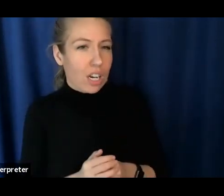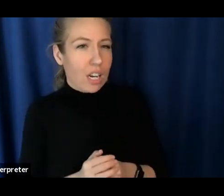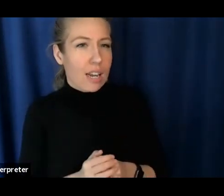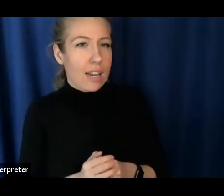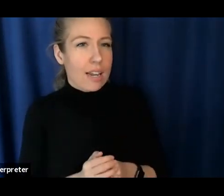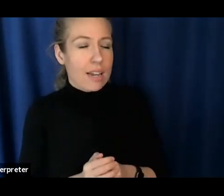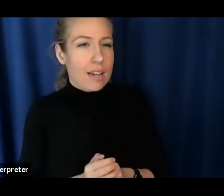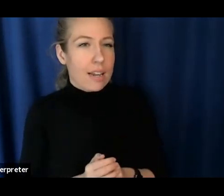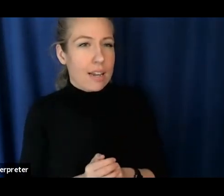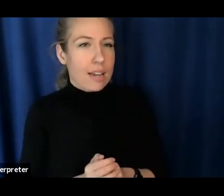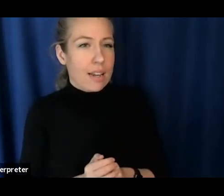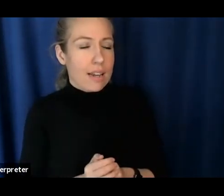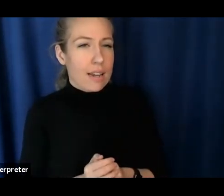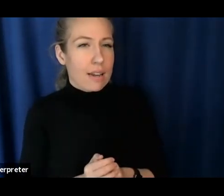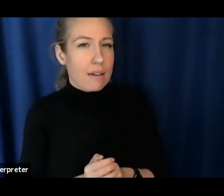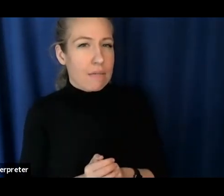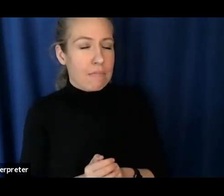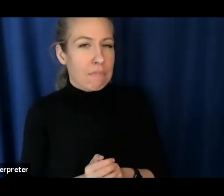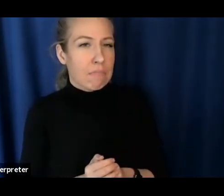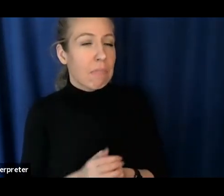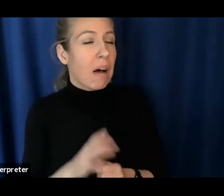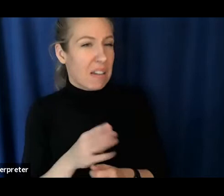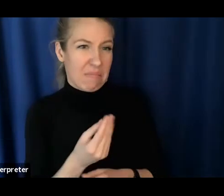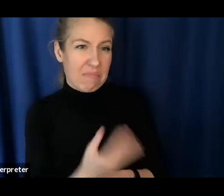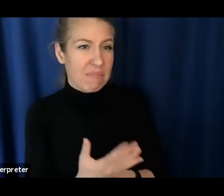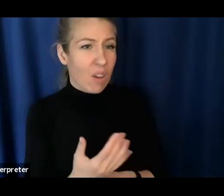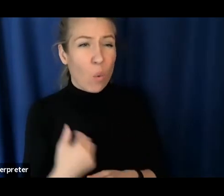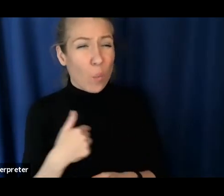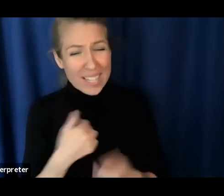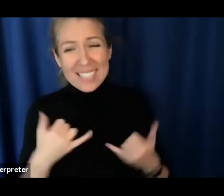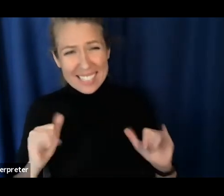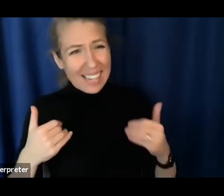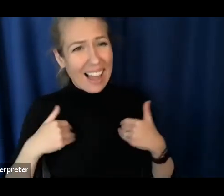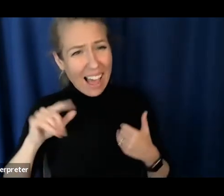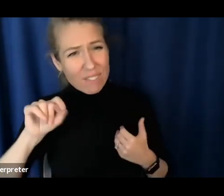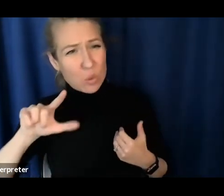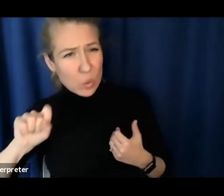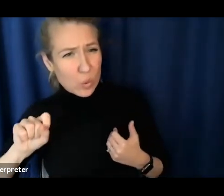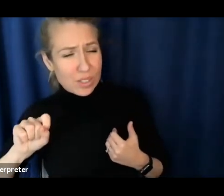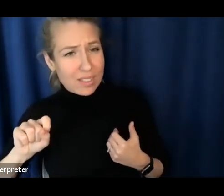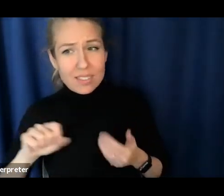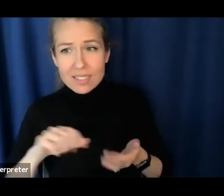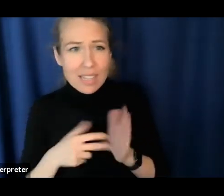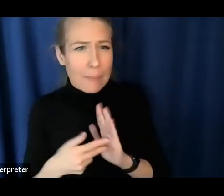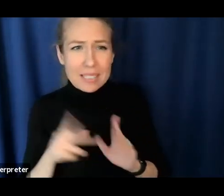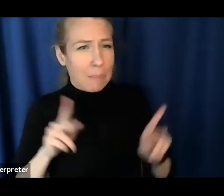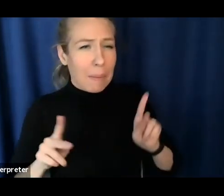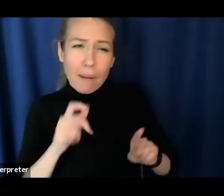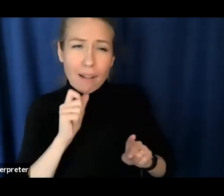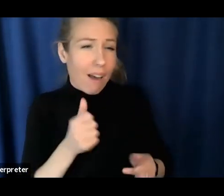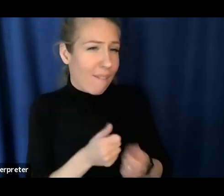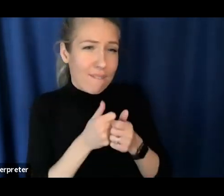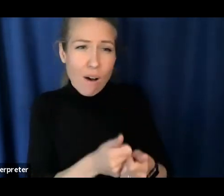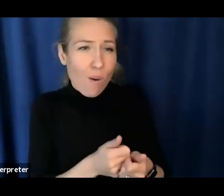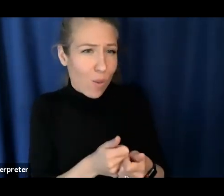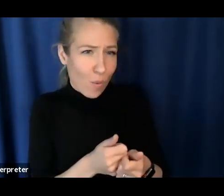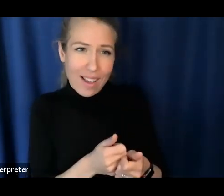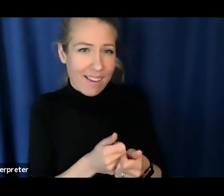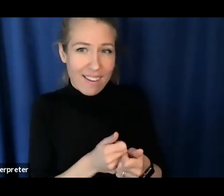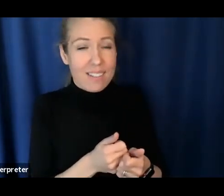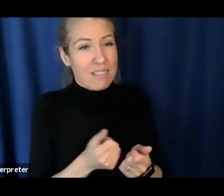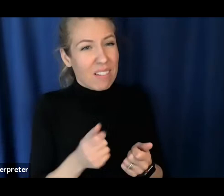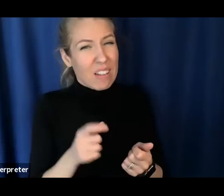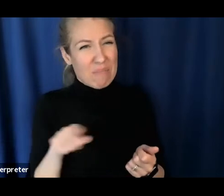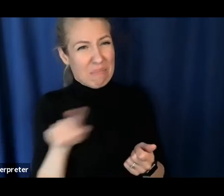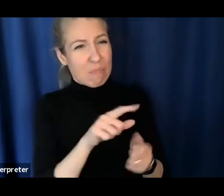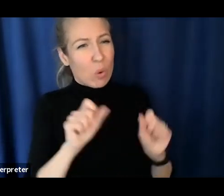concerned, we would like to at least have been able to say, we gave it everything we had with the tools that we have, and now